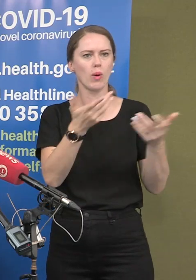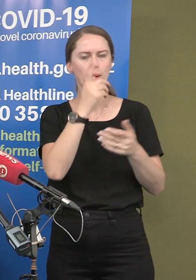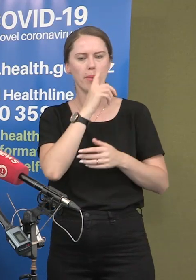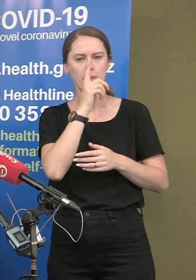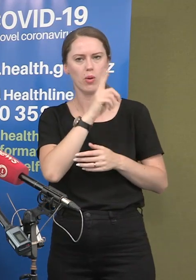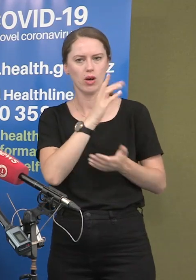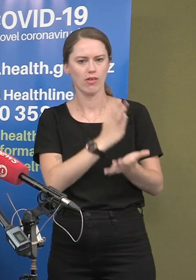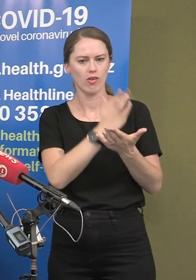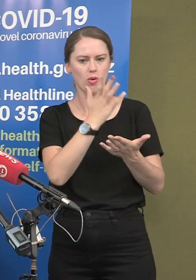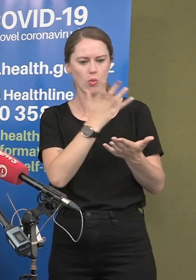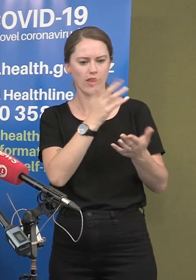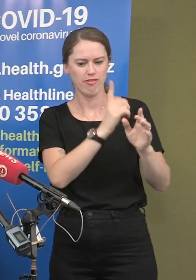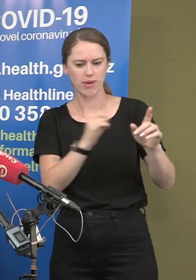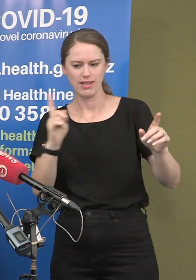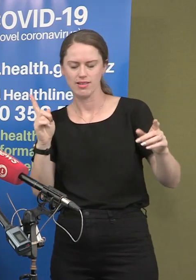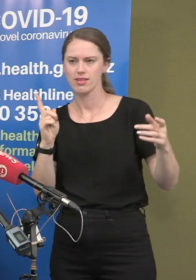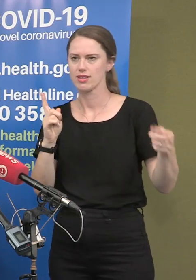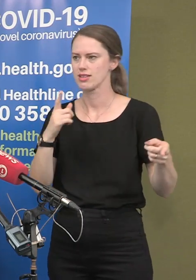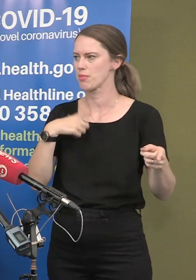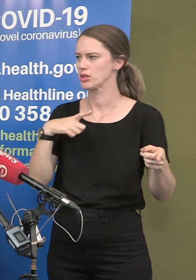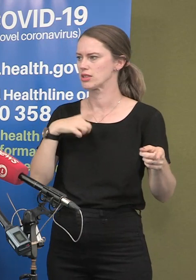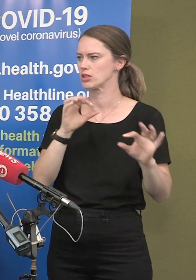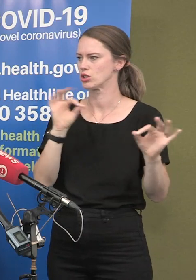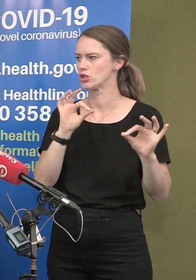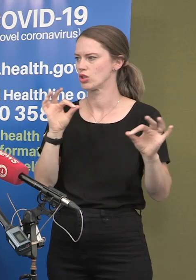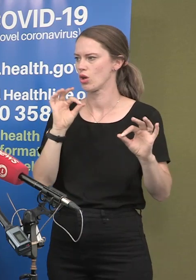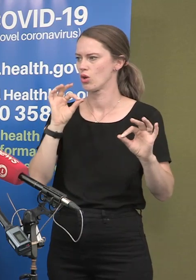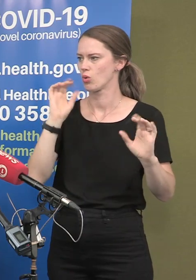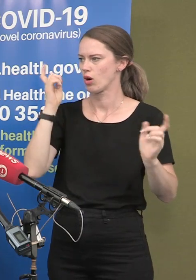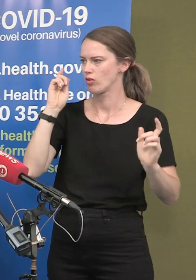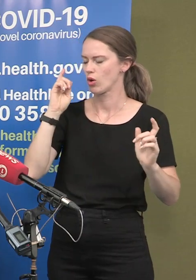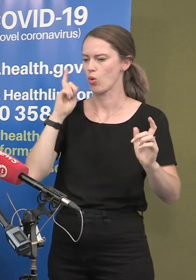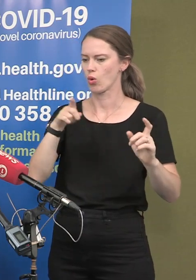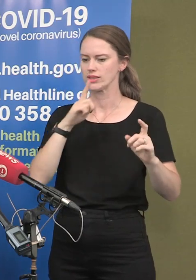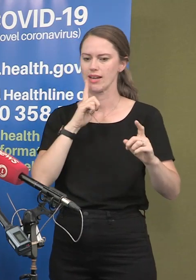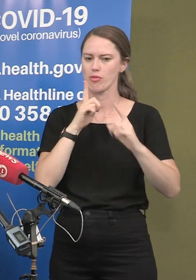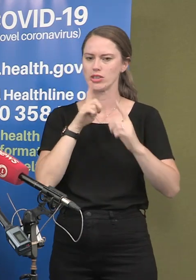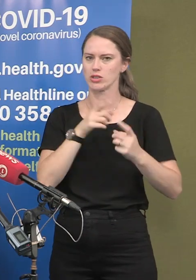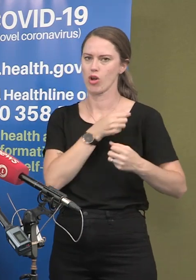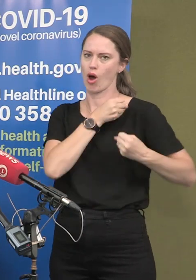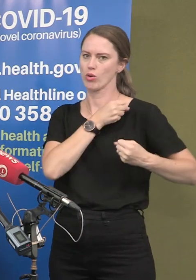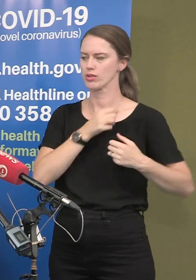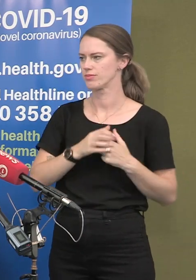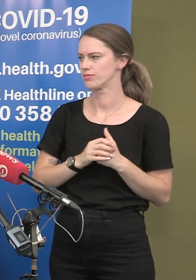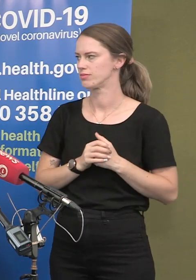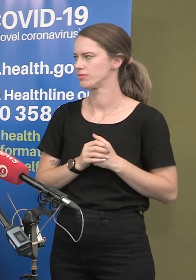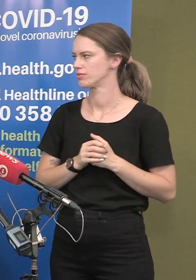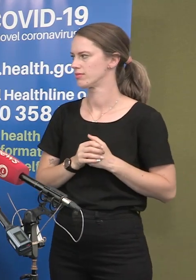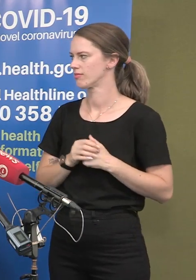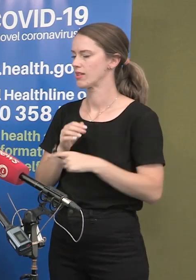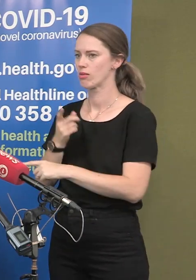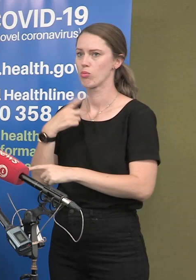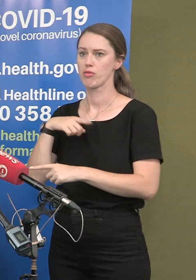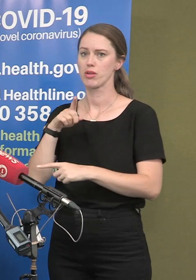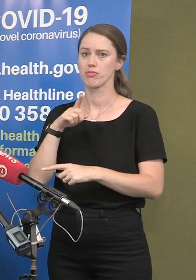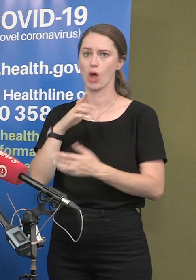aren't confirmed cases have been. Is that because there's no cause for alarm, or are you keeping that on the down low? We've been